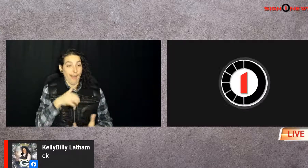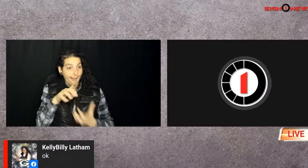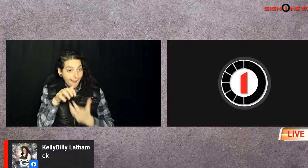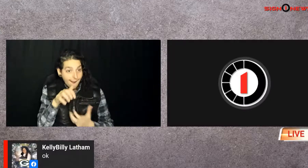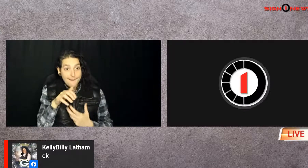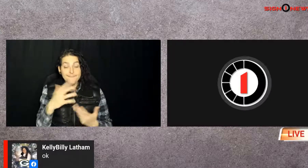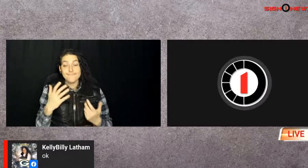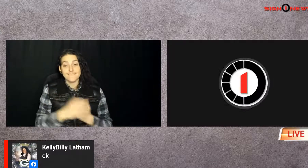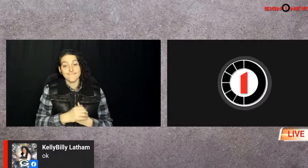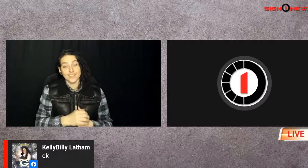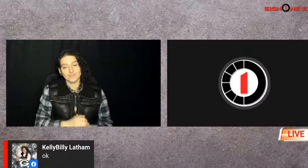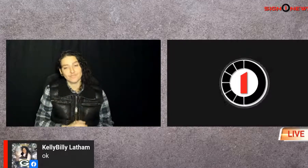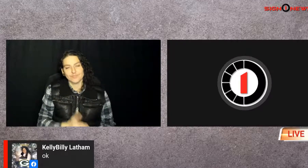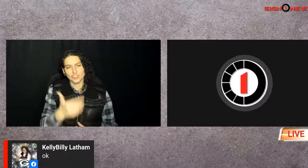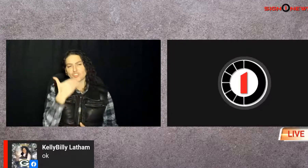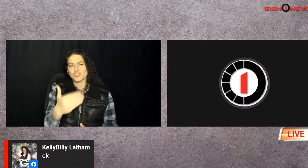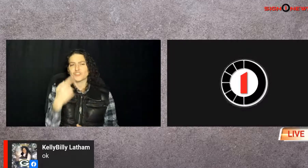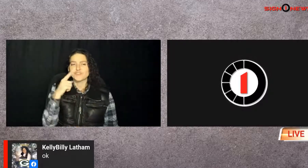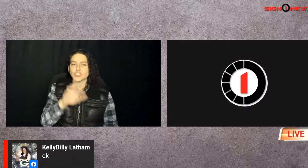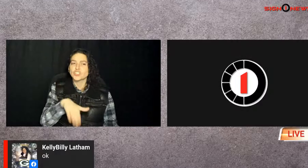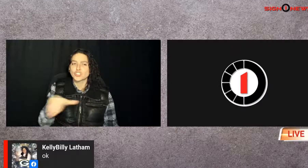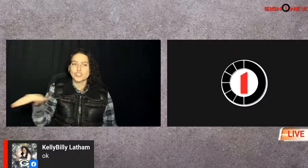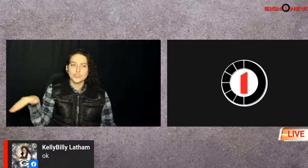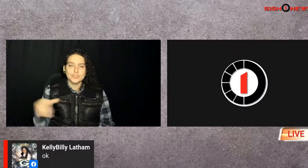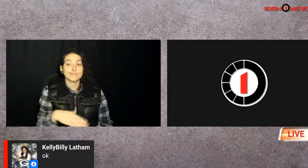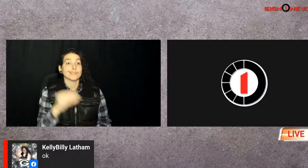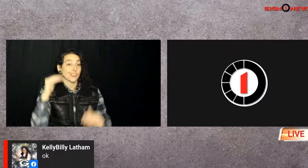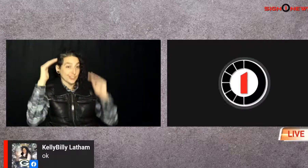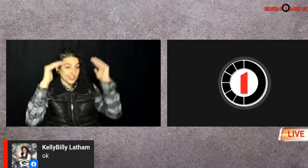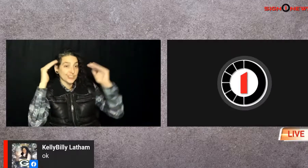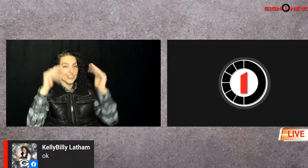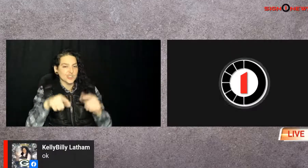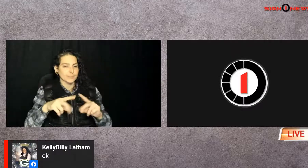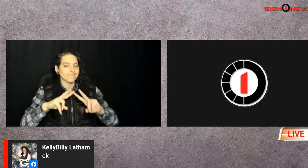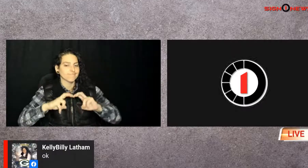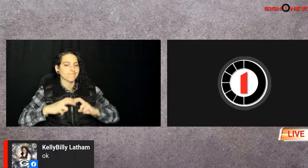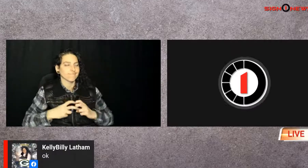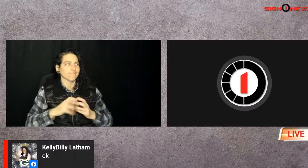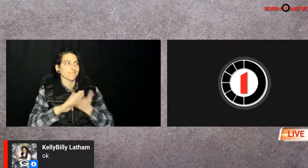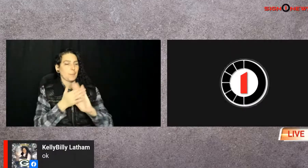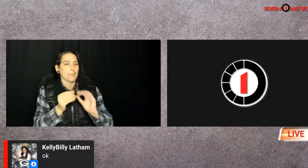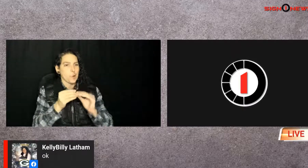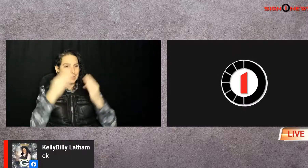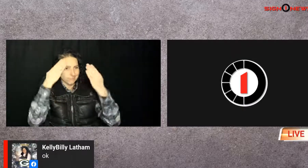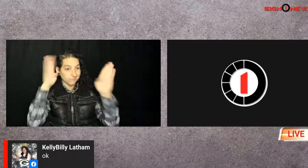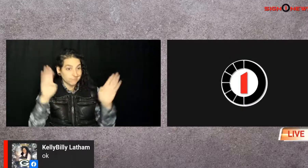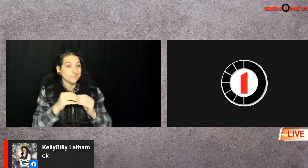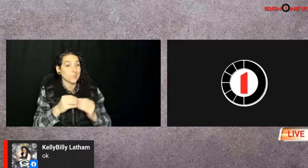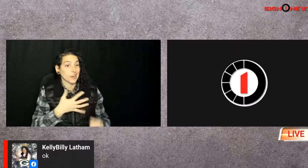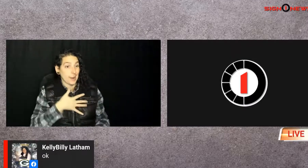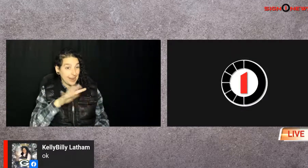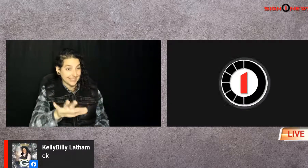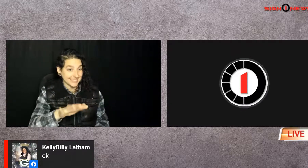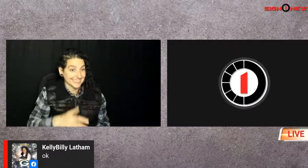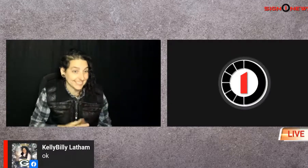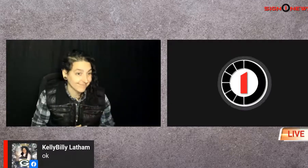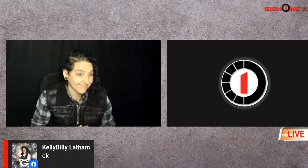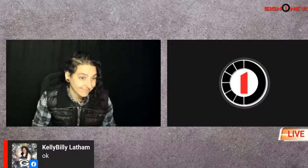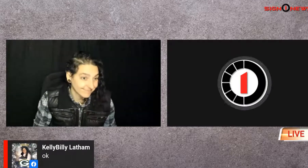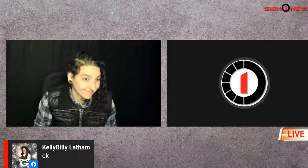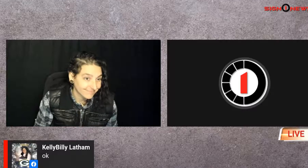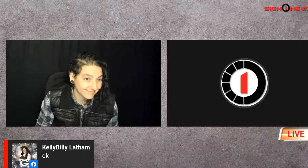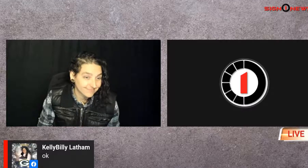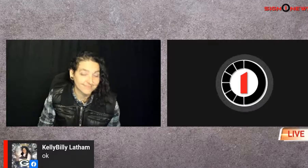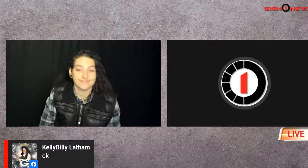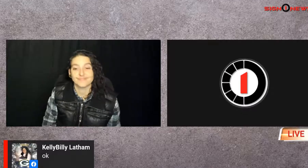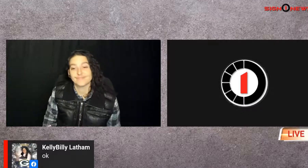It's really good. I enjoyed it. I laughed. It's good for children and adults. You know, become more